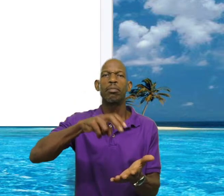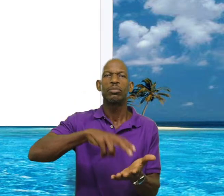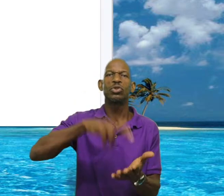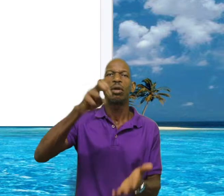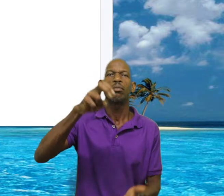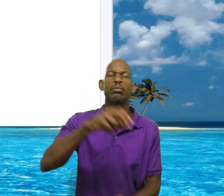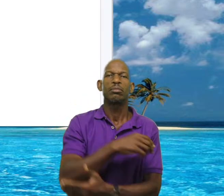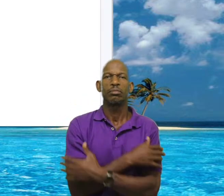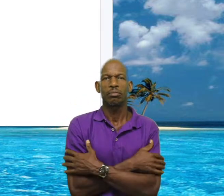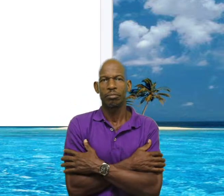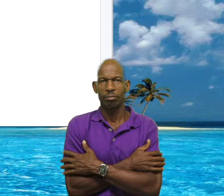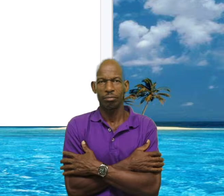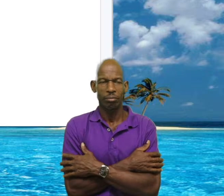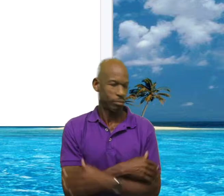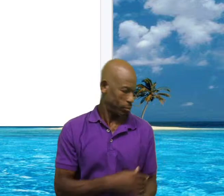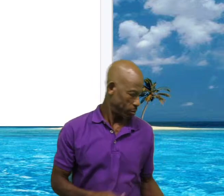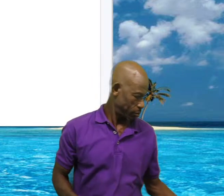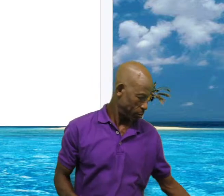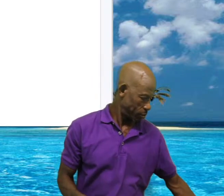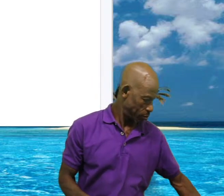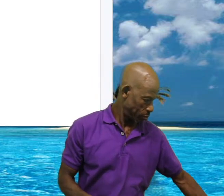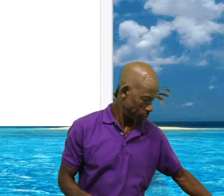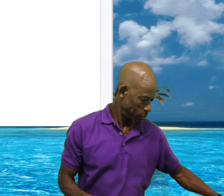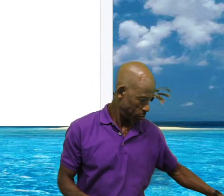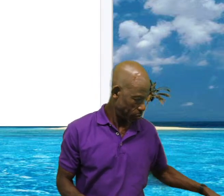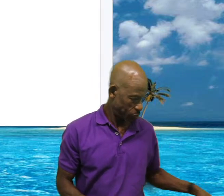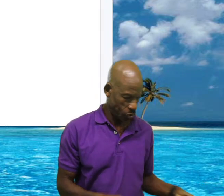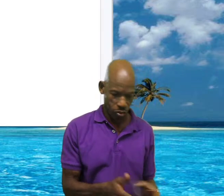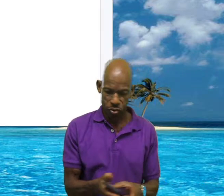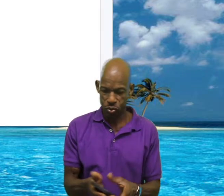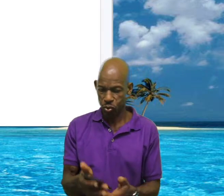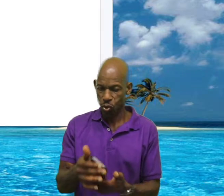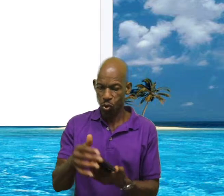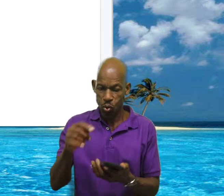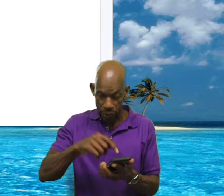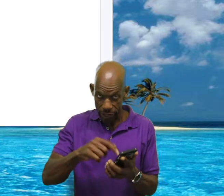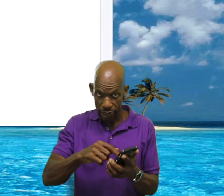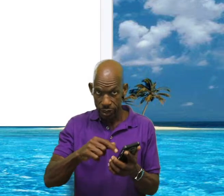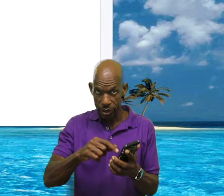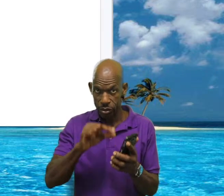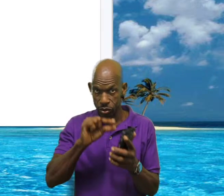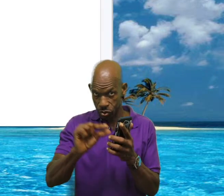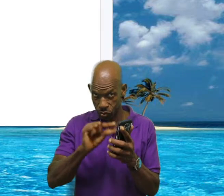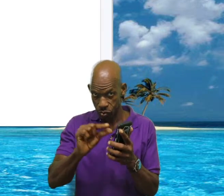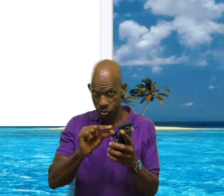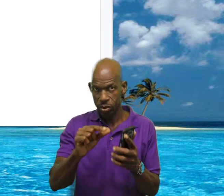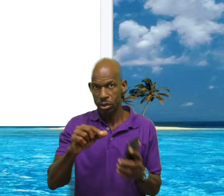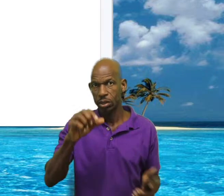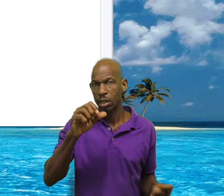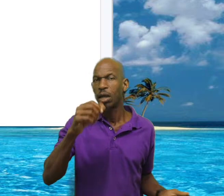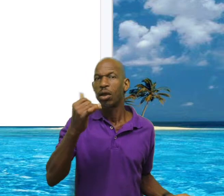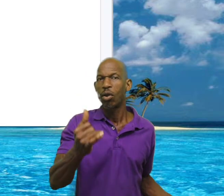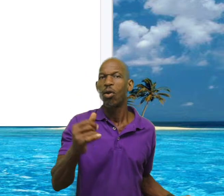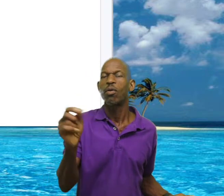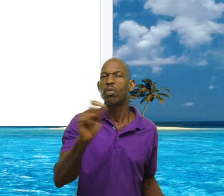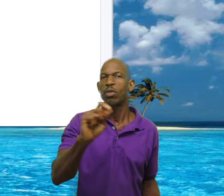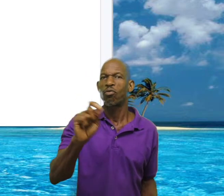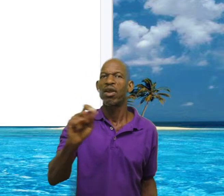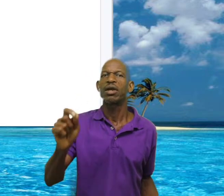the same thing. You're writing the word synonym. And there are more words. I just chosen one today. So